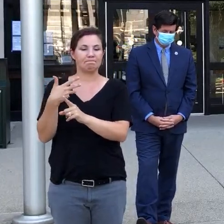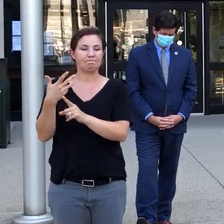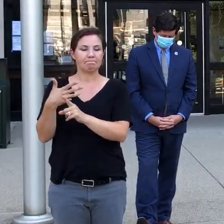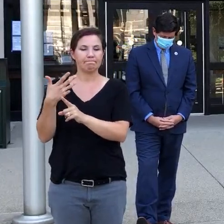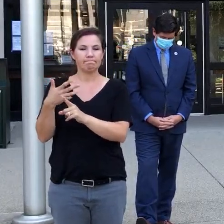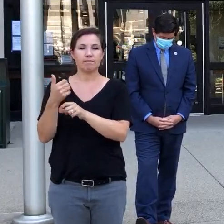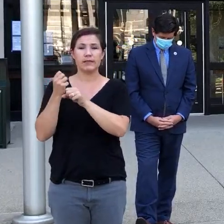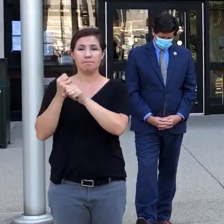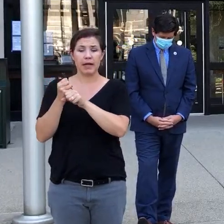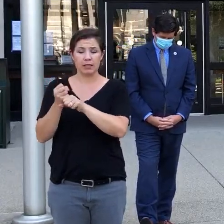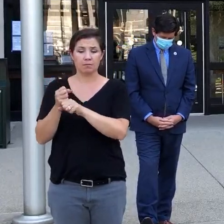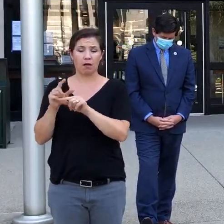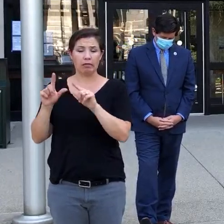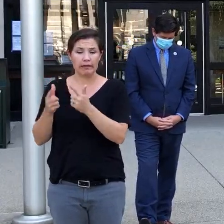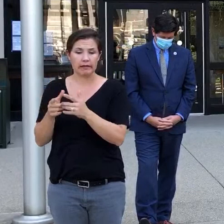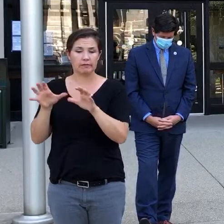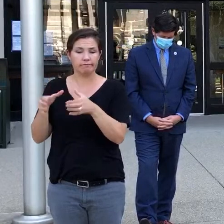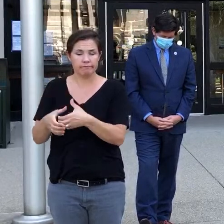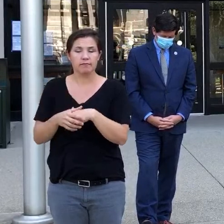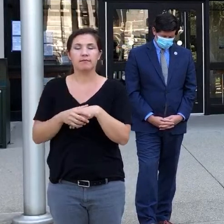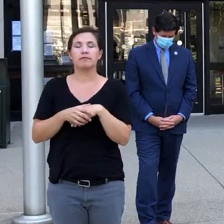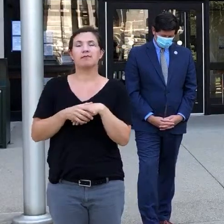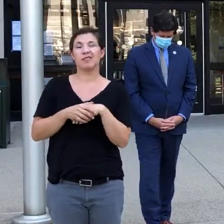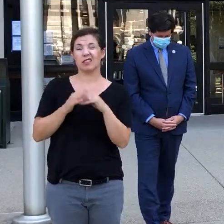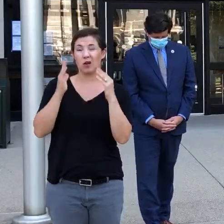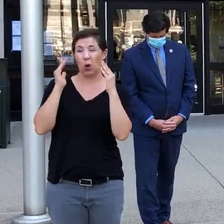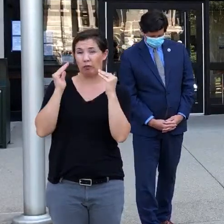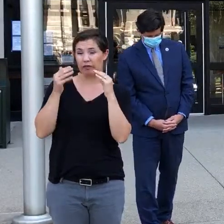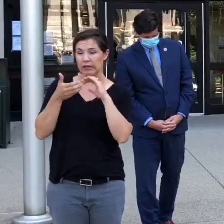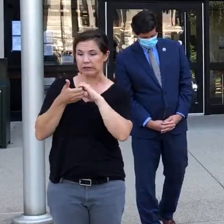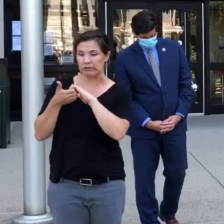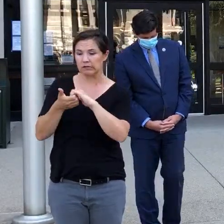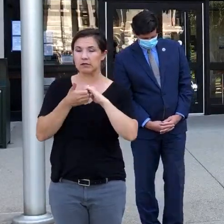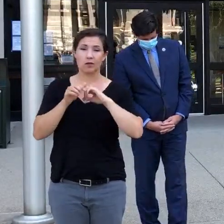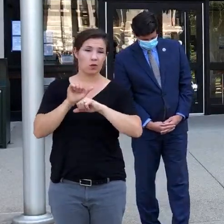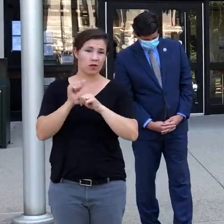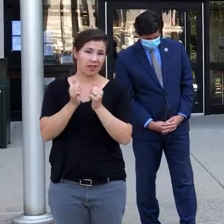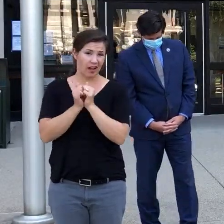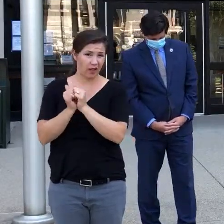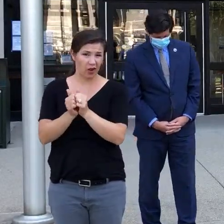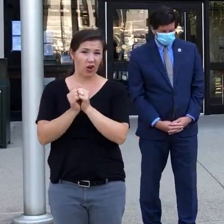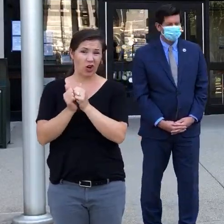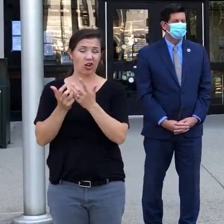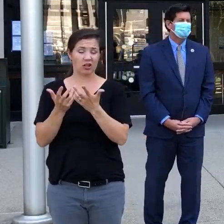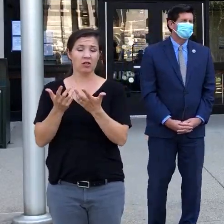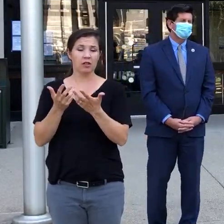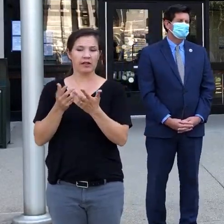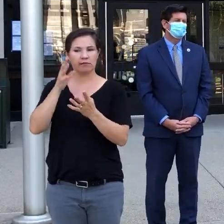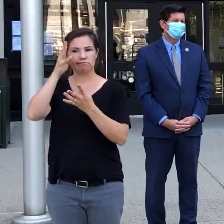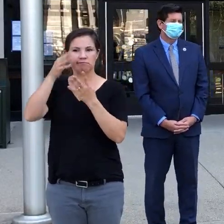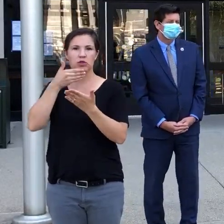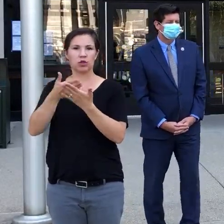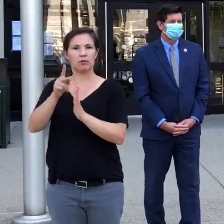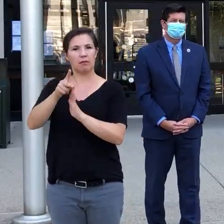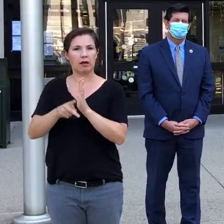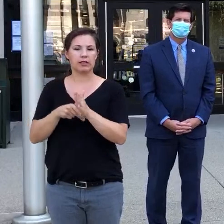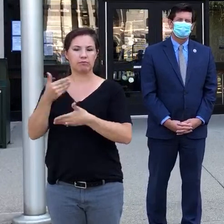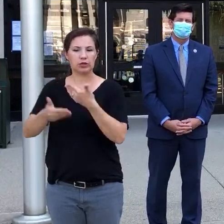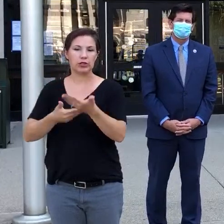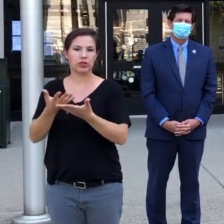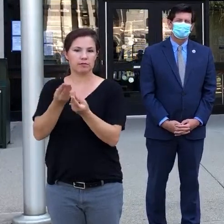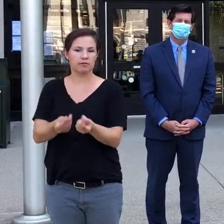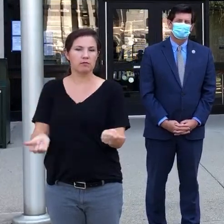the baseball league, and hopefully work together, and they'll have good policies and procedures to get this done.